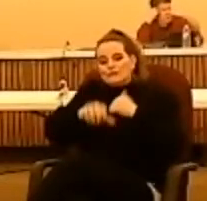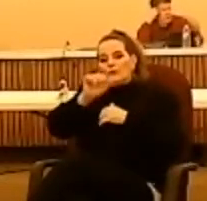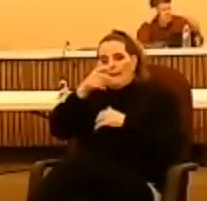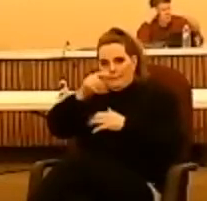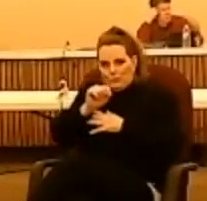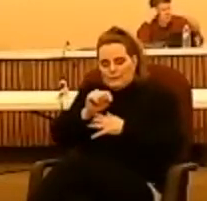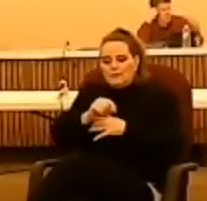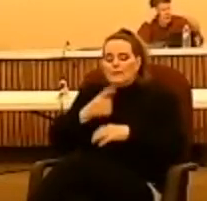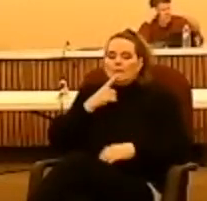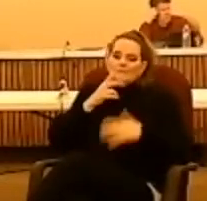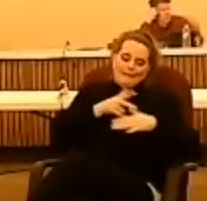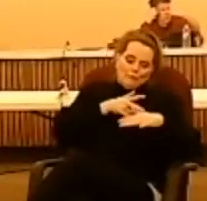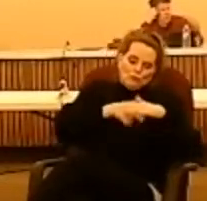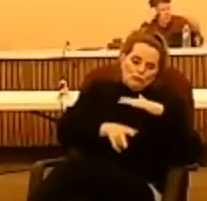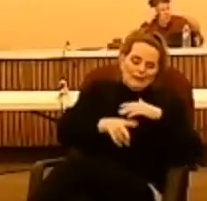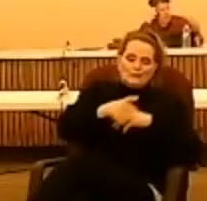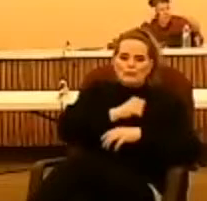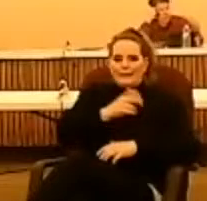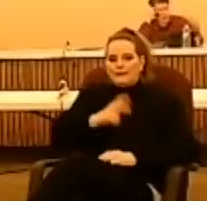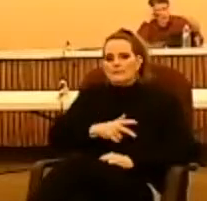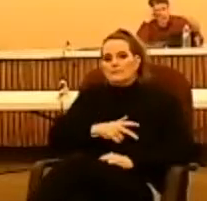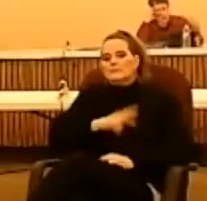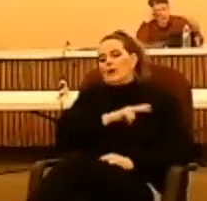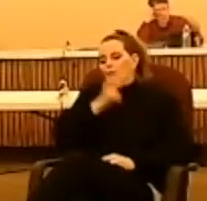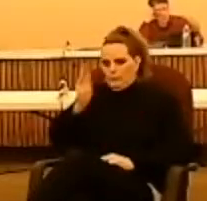have a garage space and a driving space.